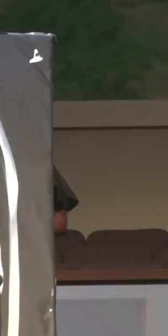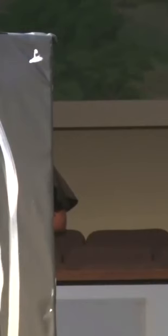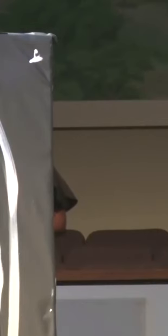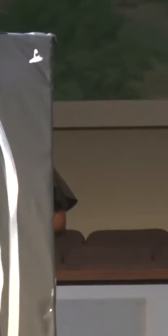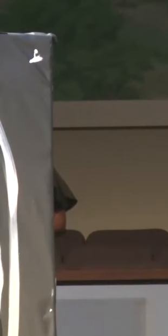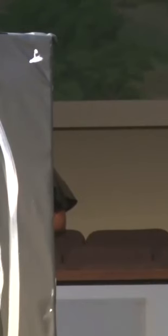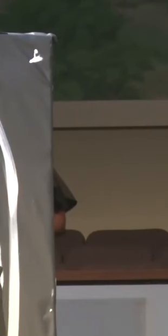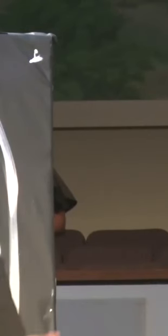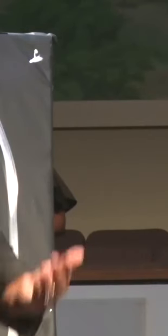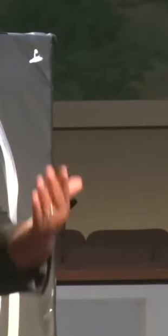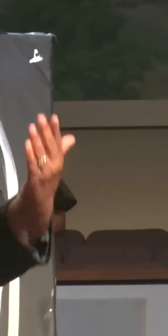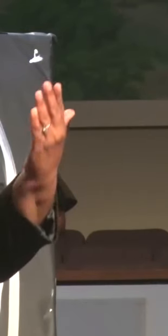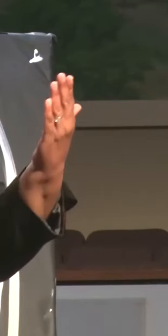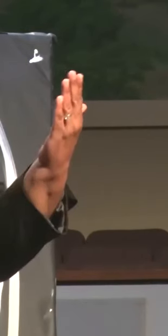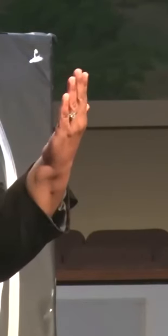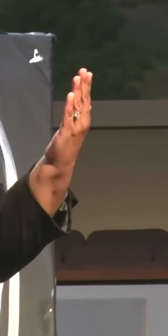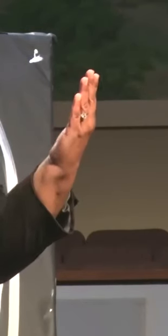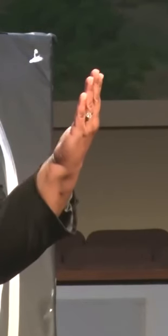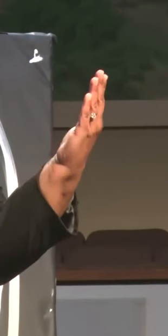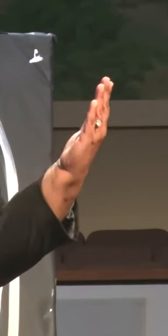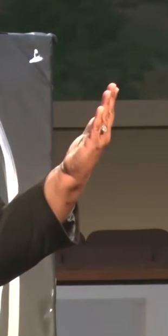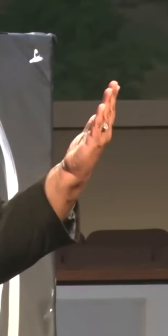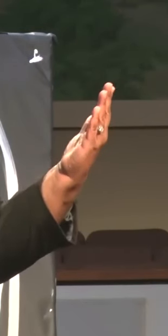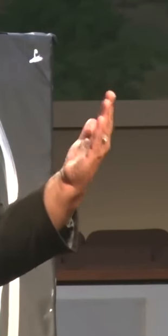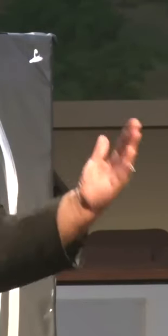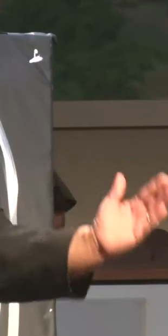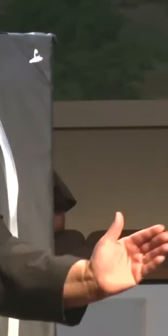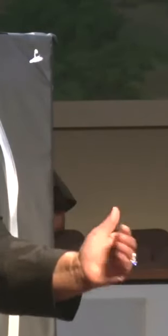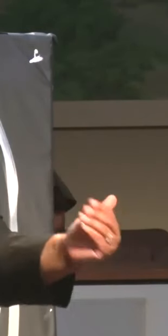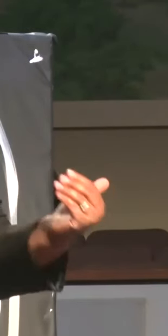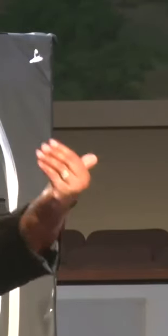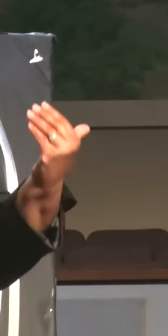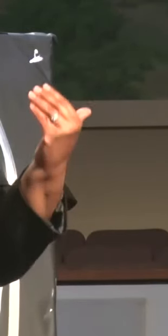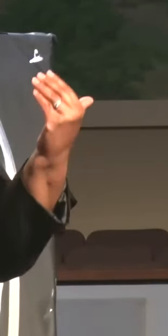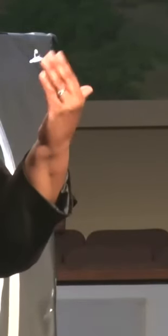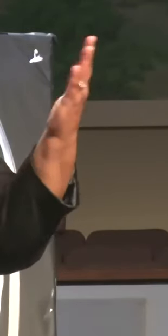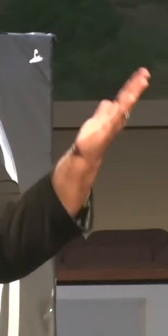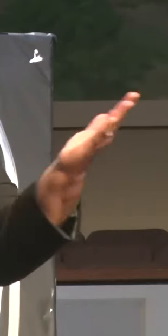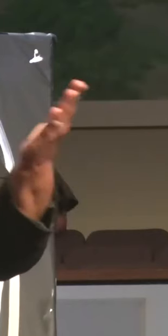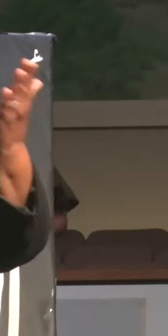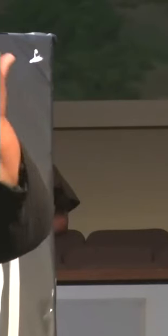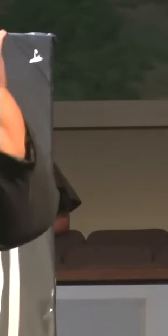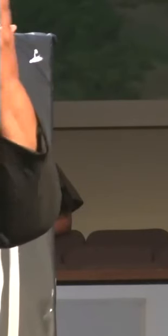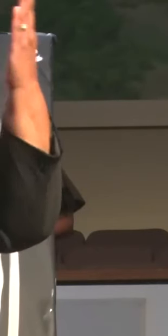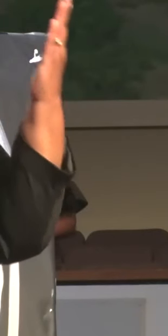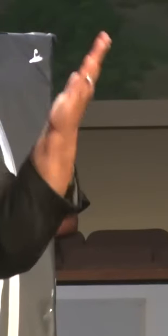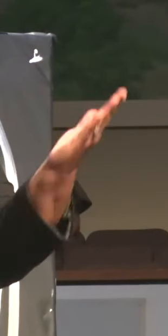Oh Lord, we give you praise